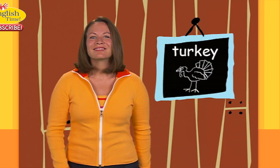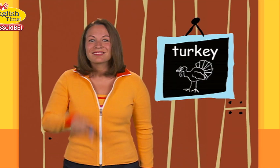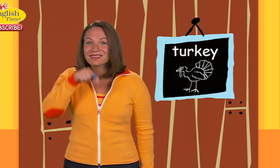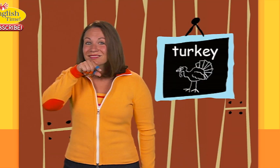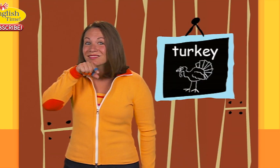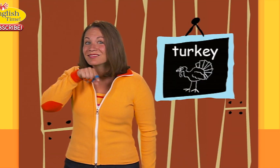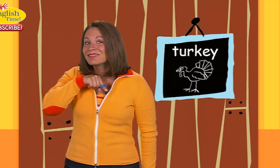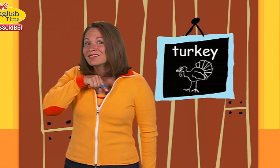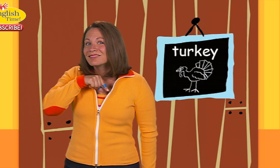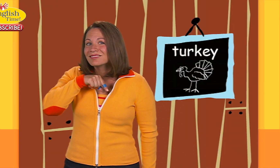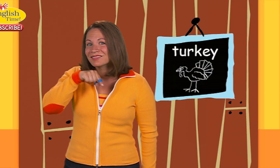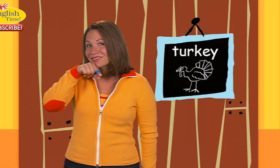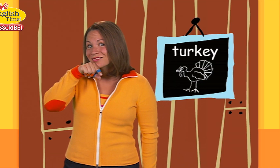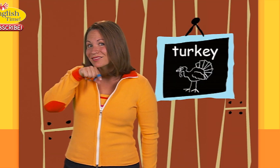Help Rachel sign turkey.